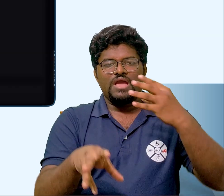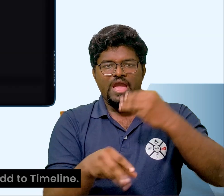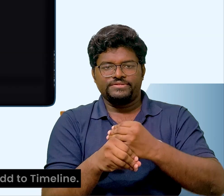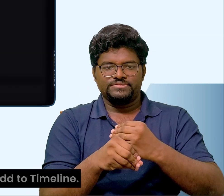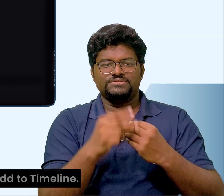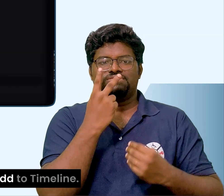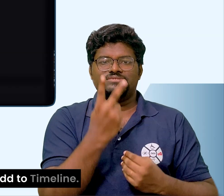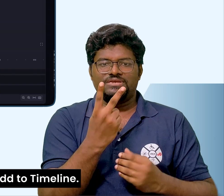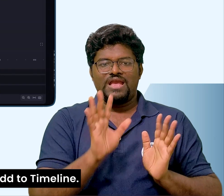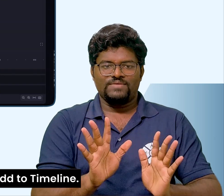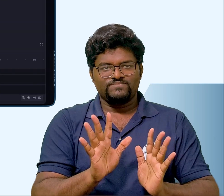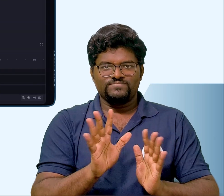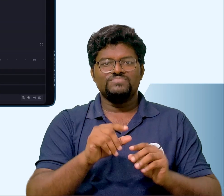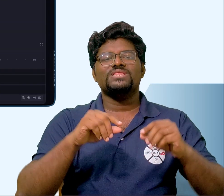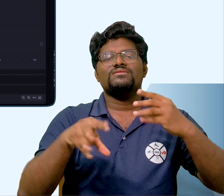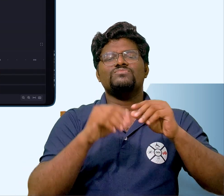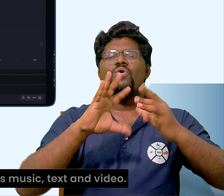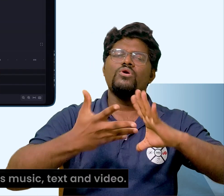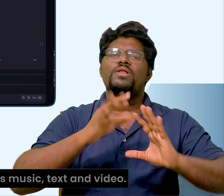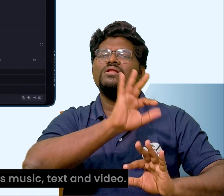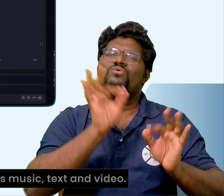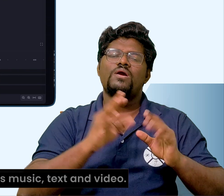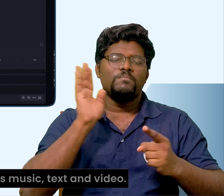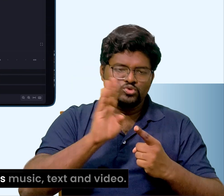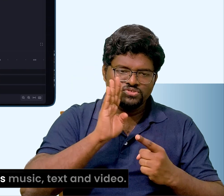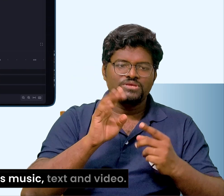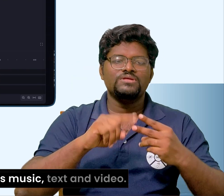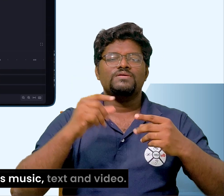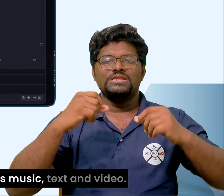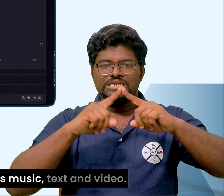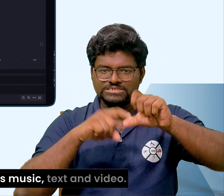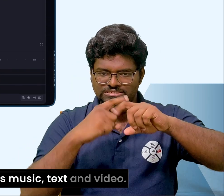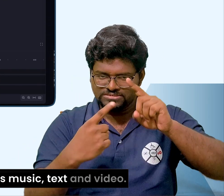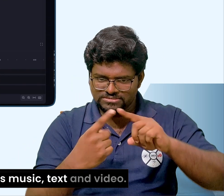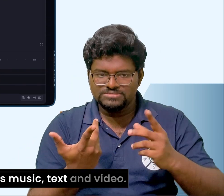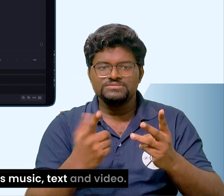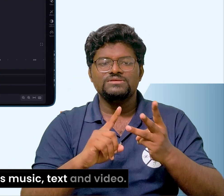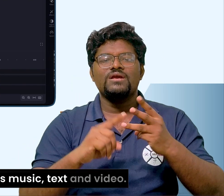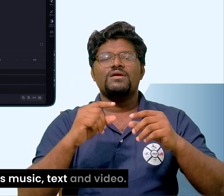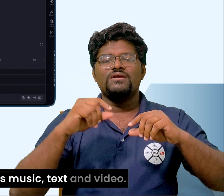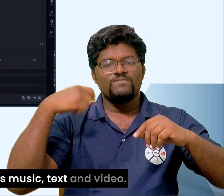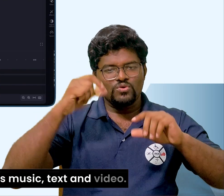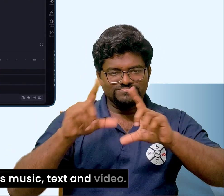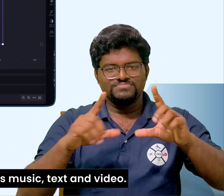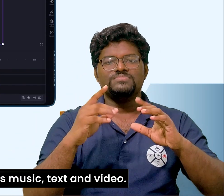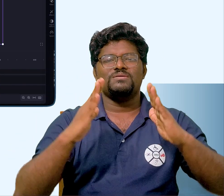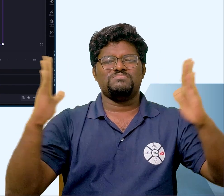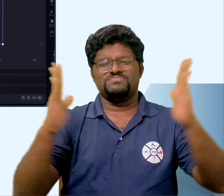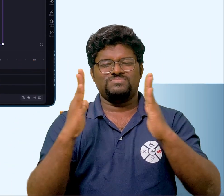Then click Add to Timeline. It automatically adds music, text, and video. Change